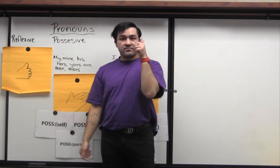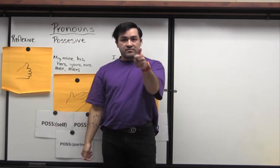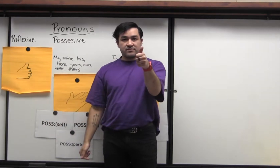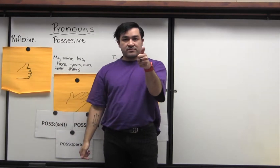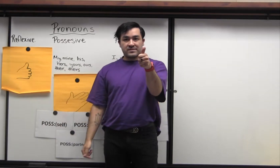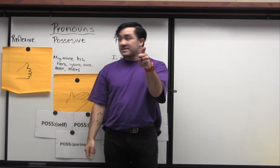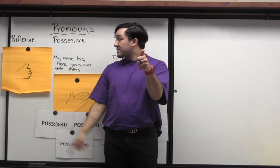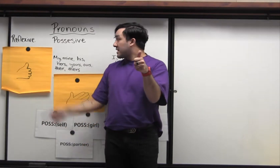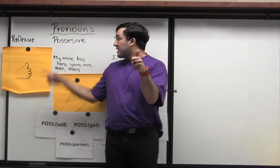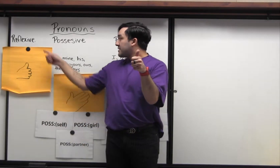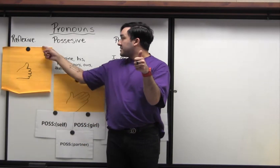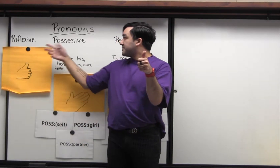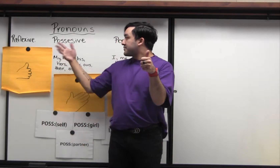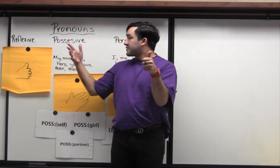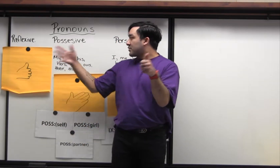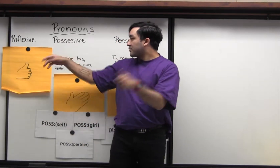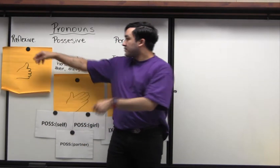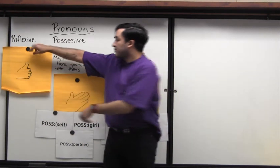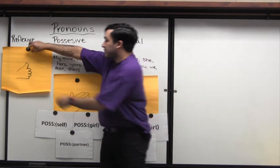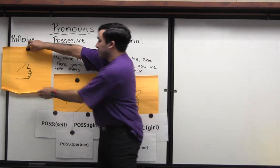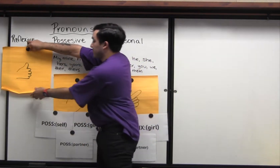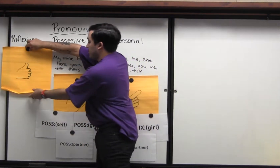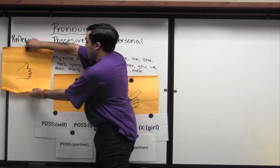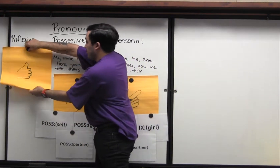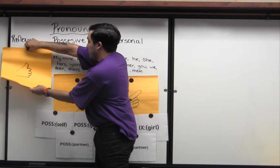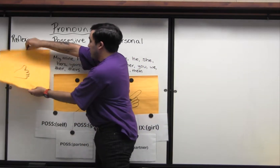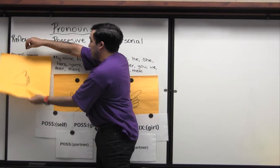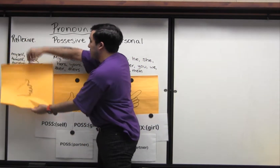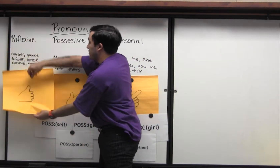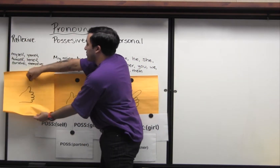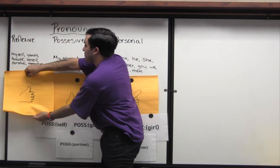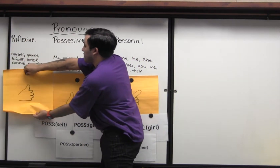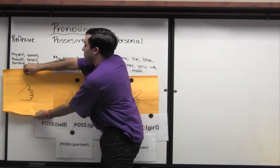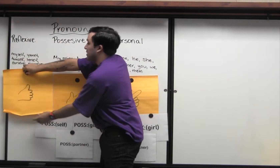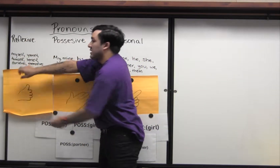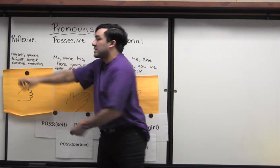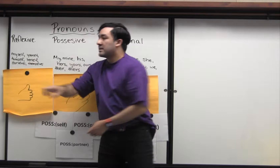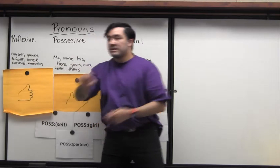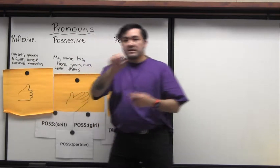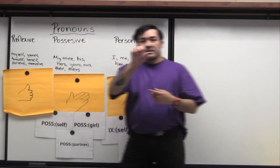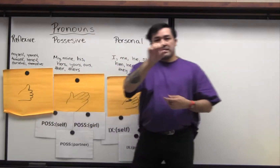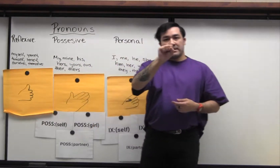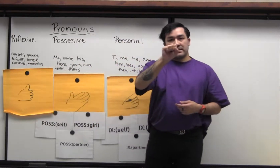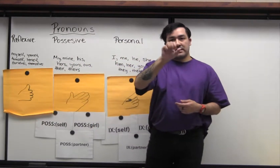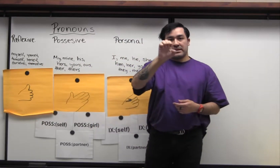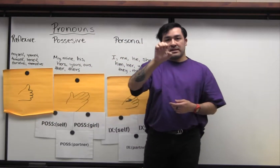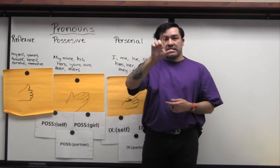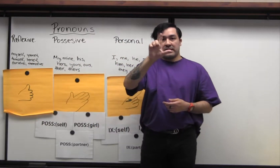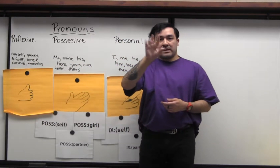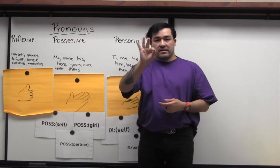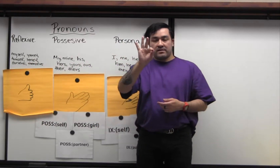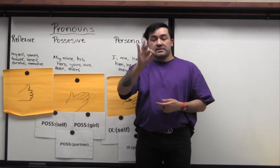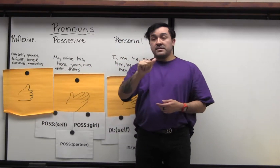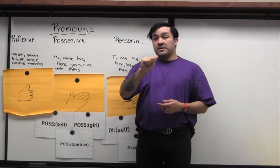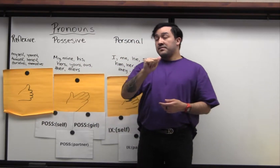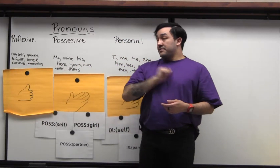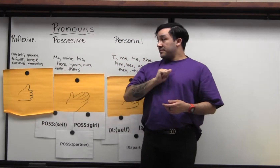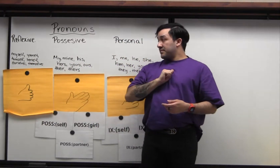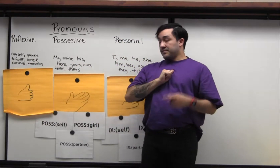So A. So we're not going to sign this like an A. We're going to sign this kind of like a thumbs up. And these are words that include